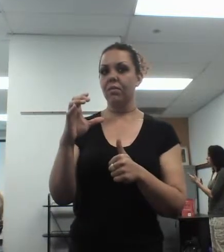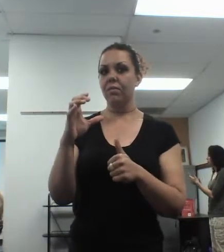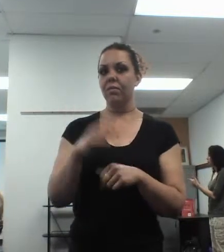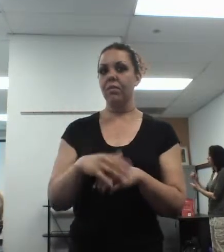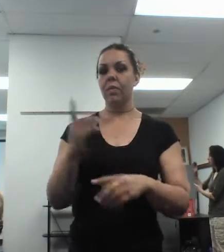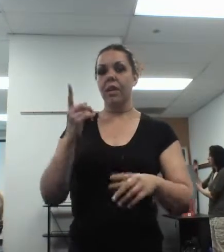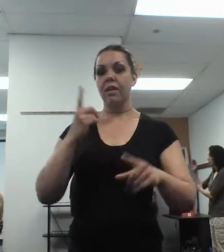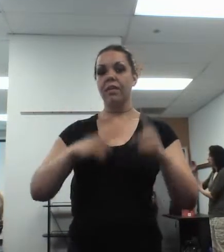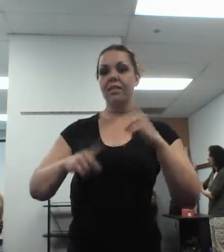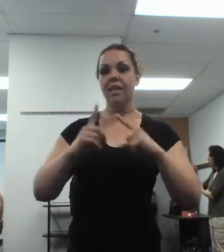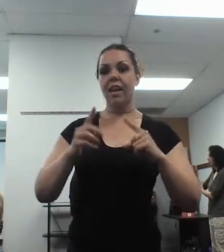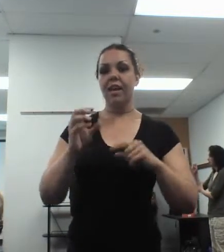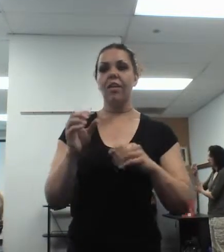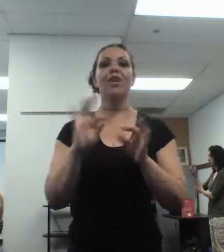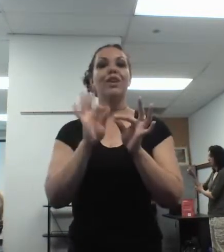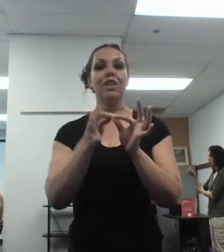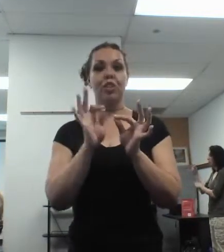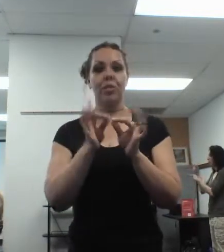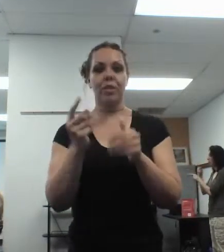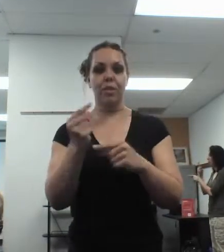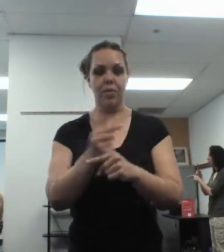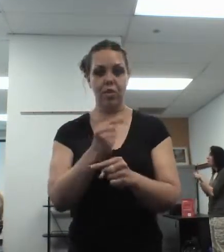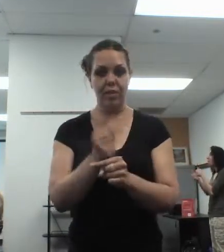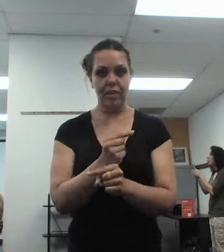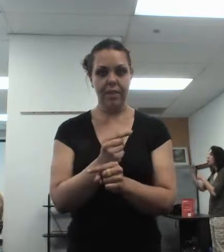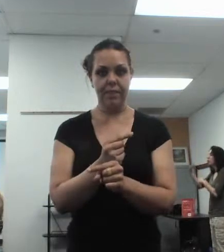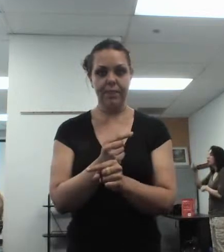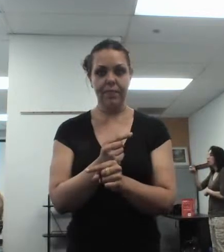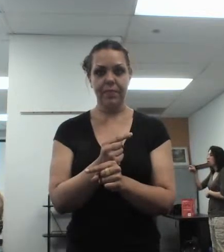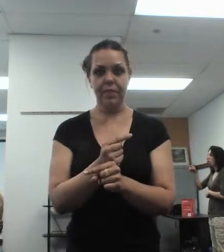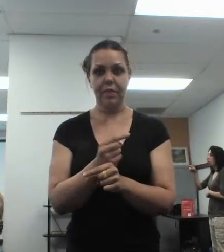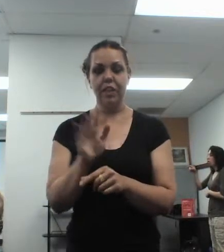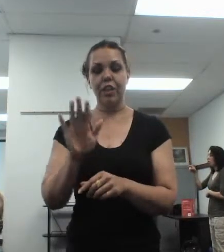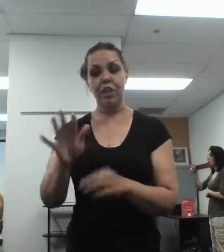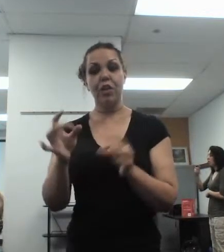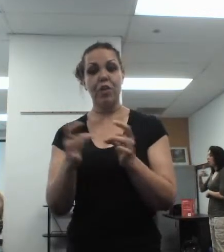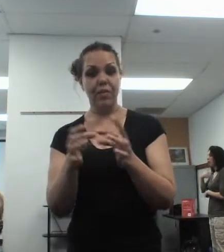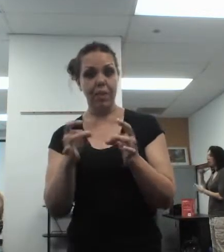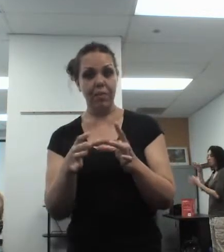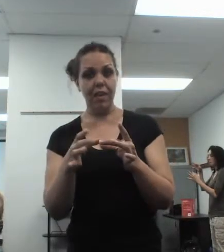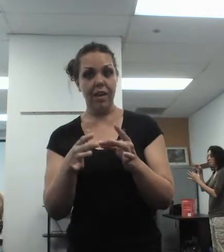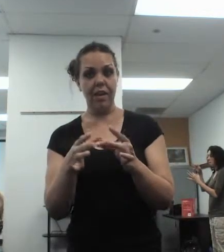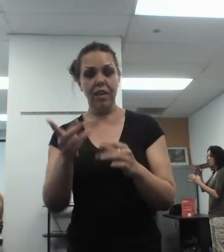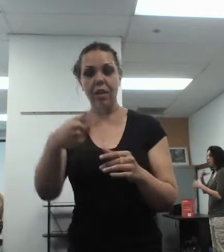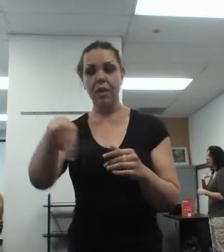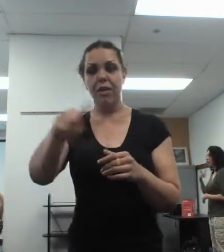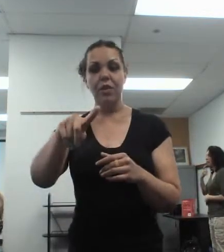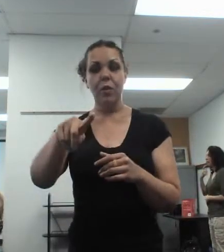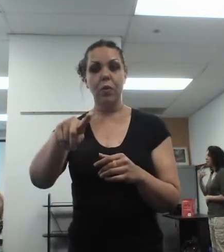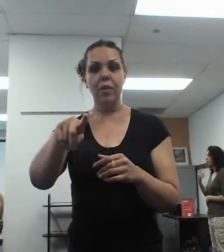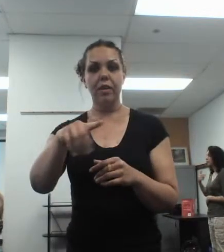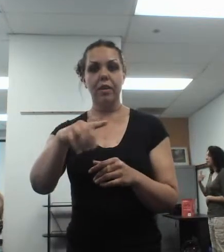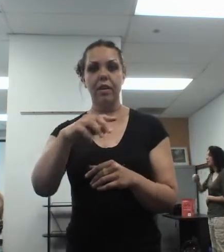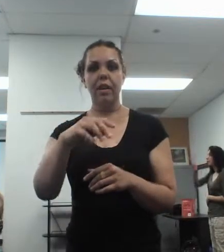Most of you who've gotten feedback from me so far, no unnecessary noises, 4. No distracting